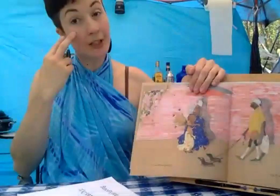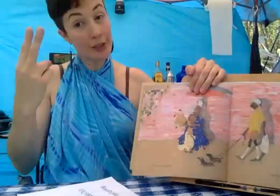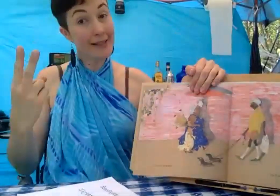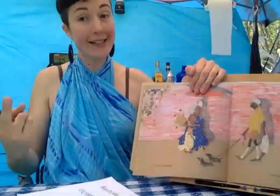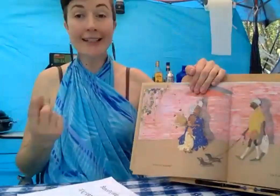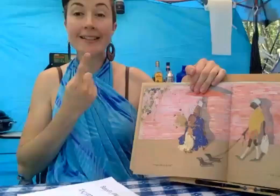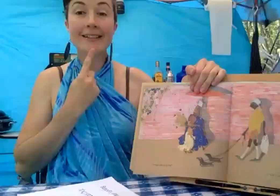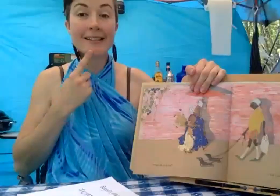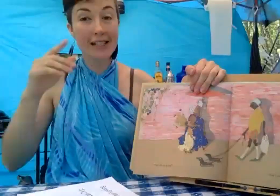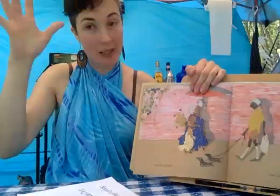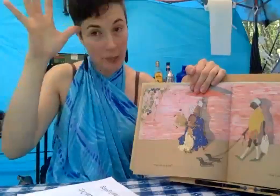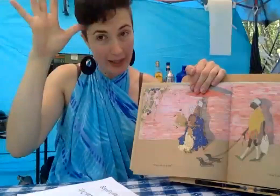"You'll see," says abuela.